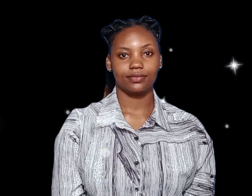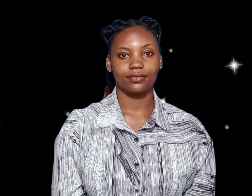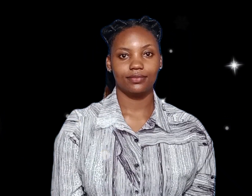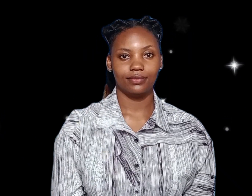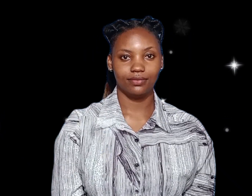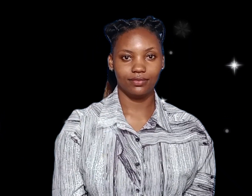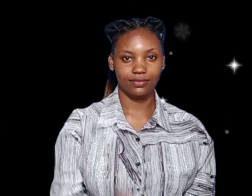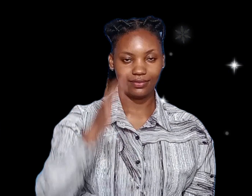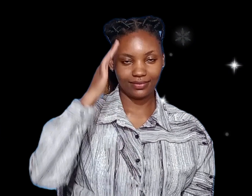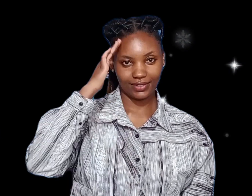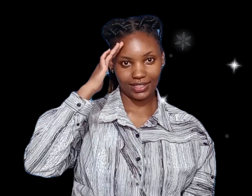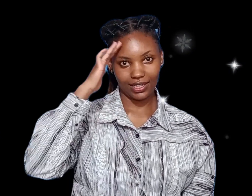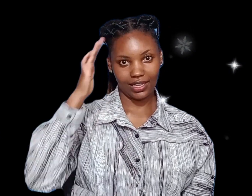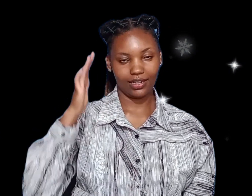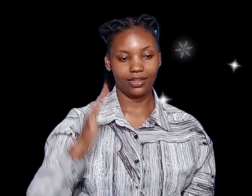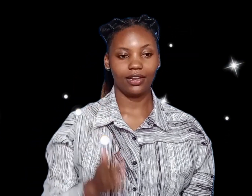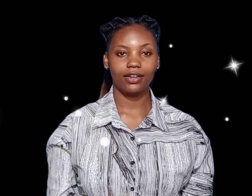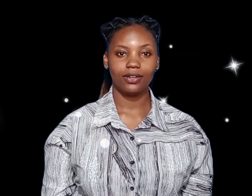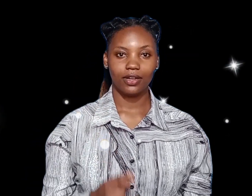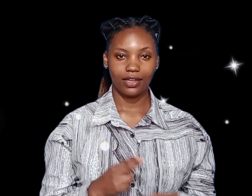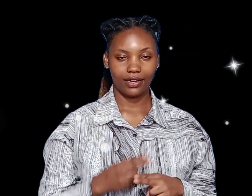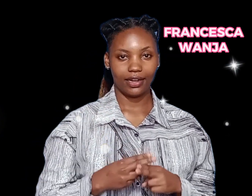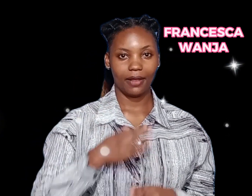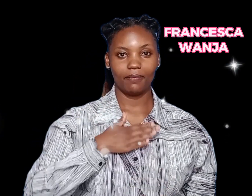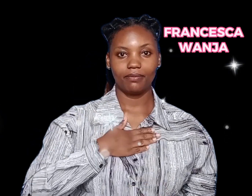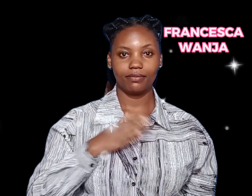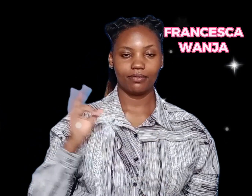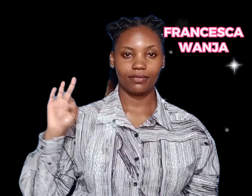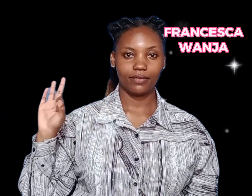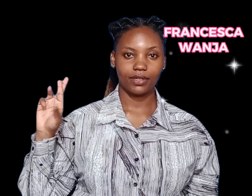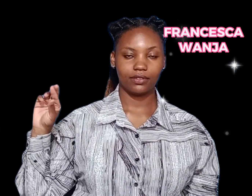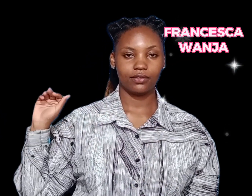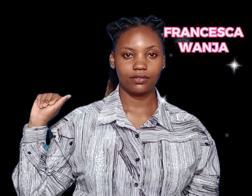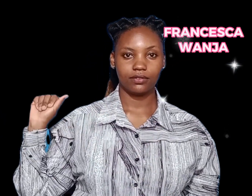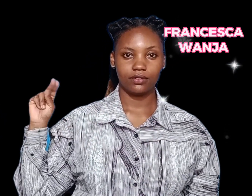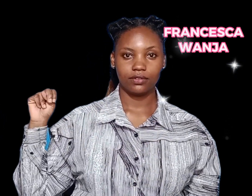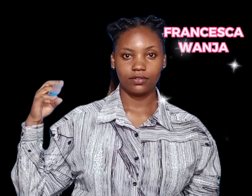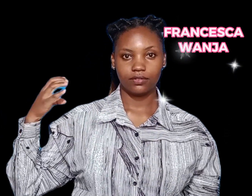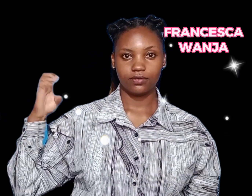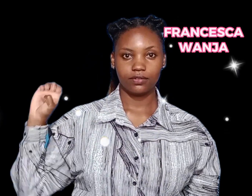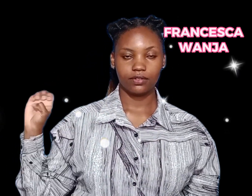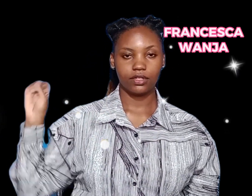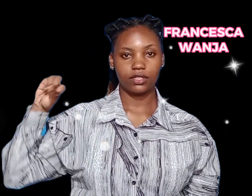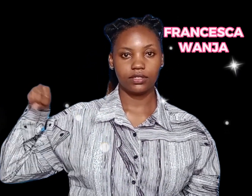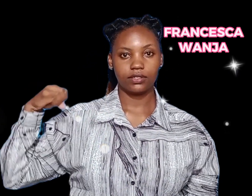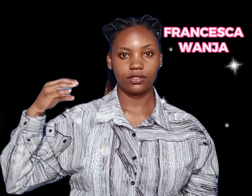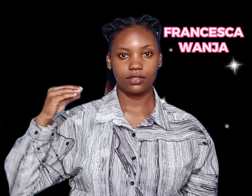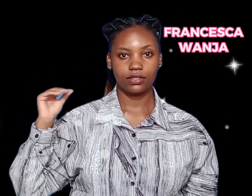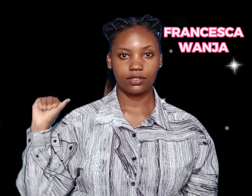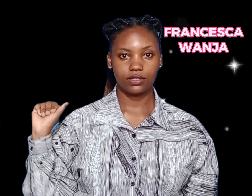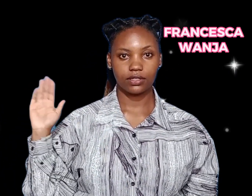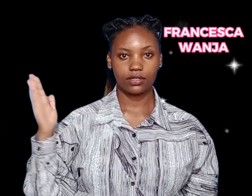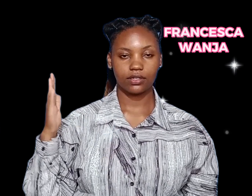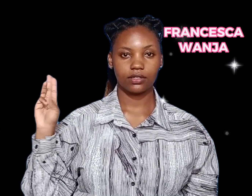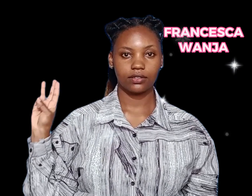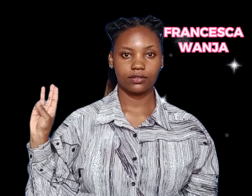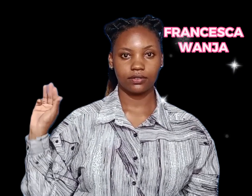Hello, my name is Francesca Wanja Kirori, and I have a story.